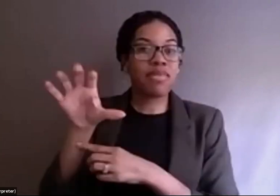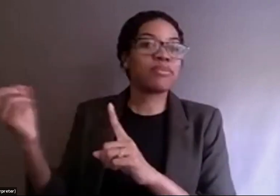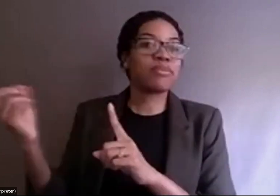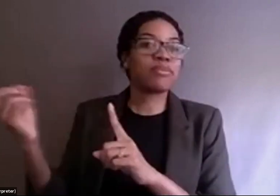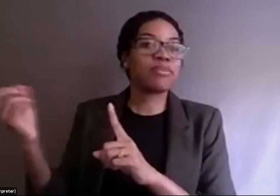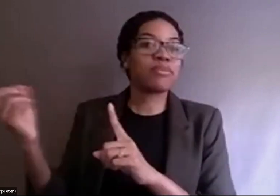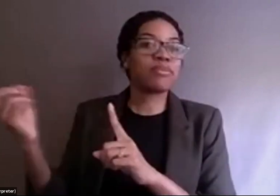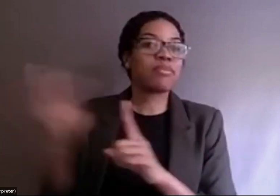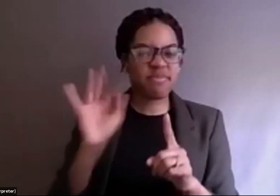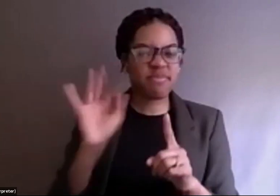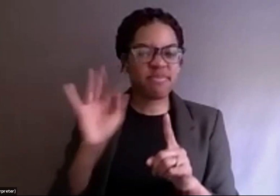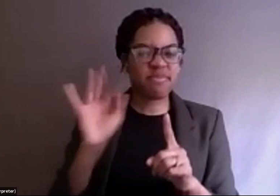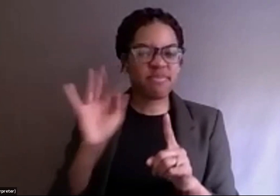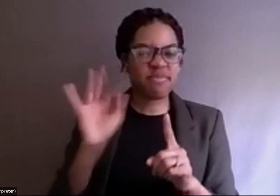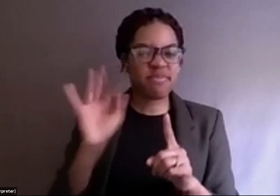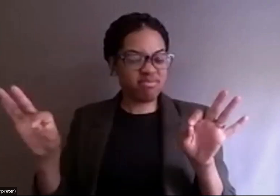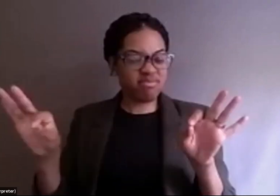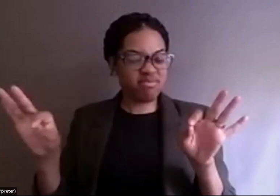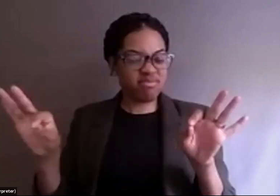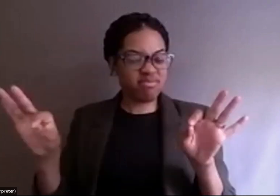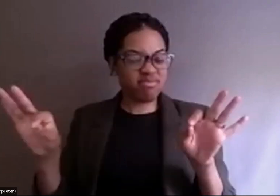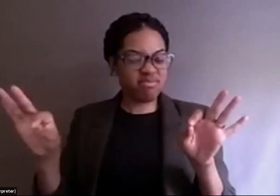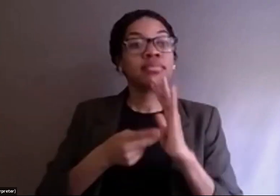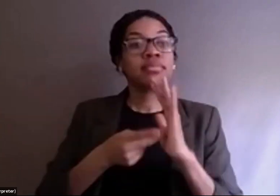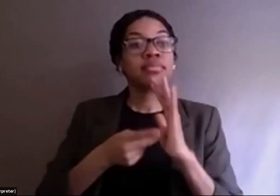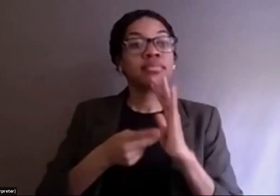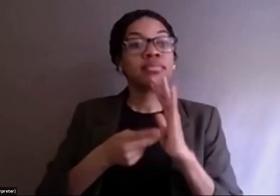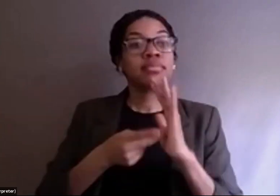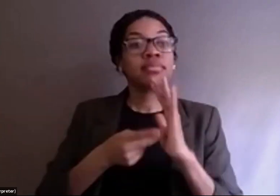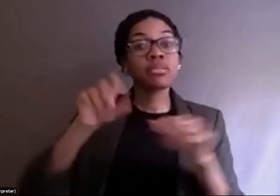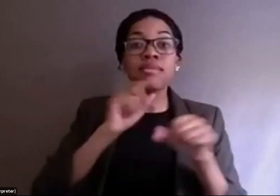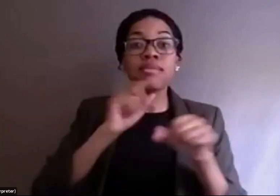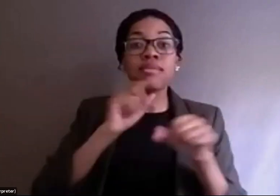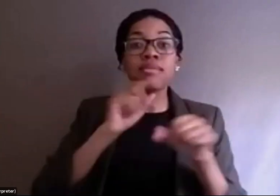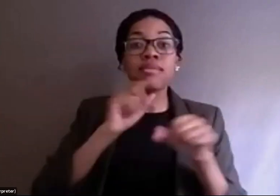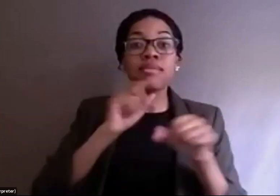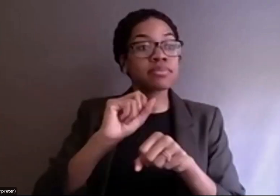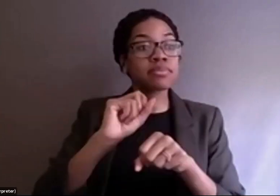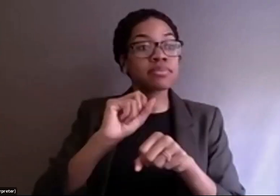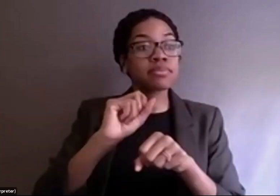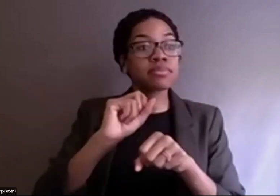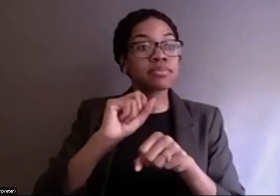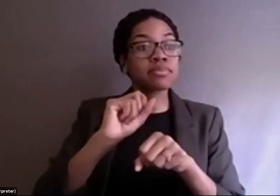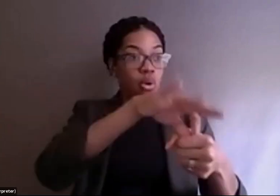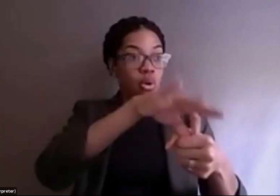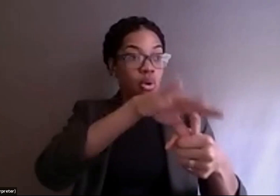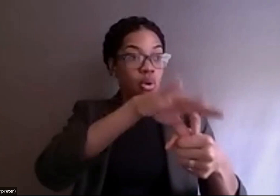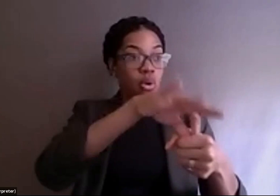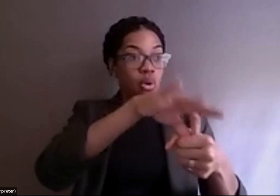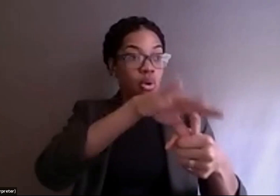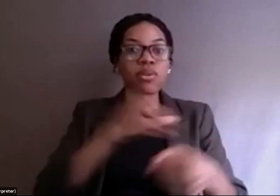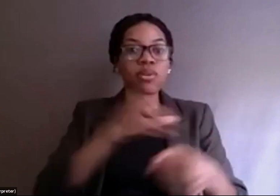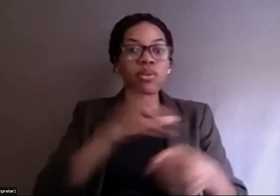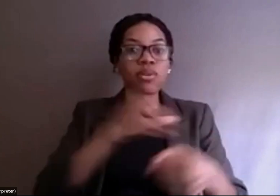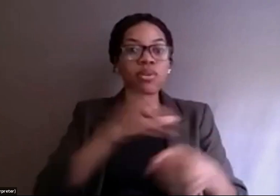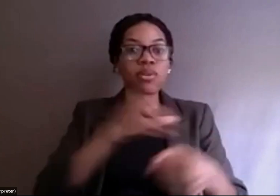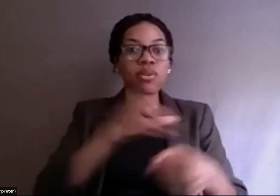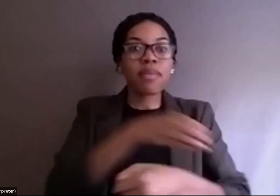as individuals to act in such a direction that they were able to exercise power. Now, I